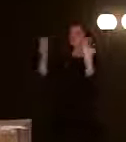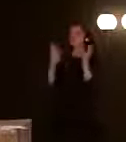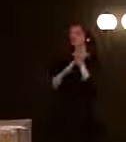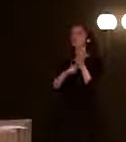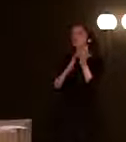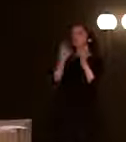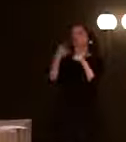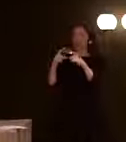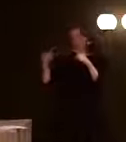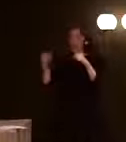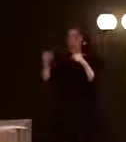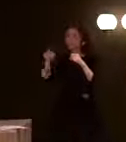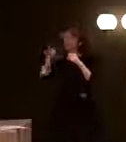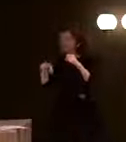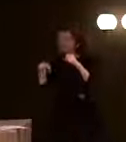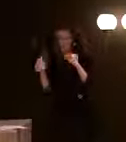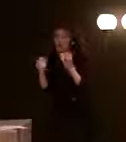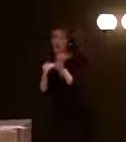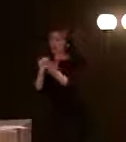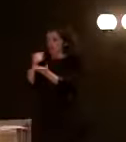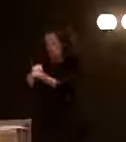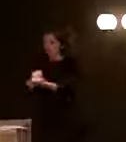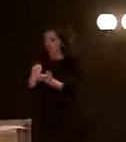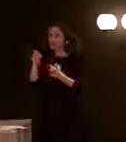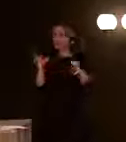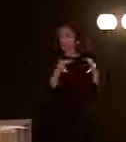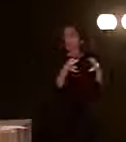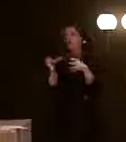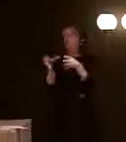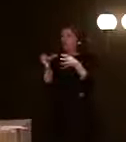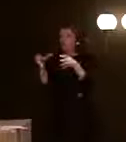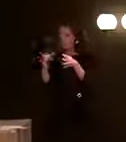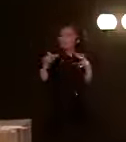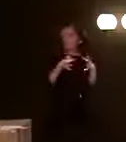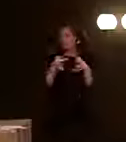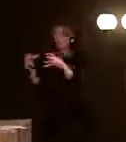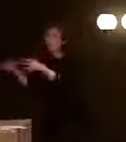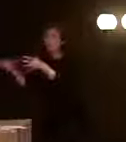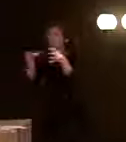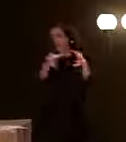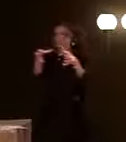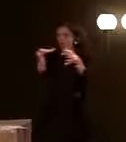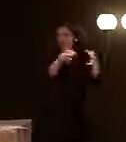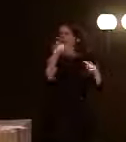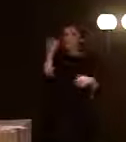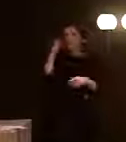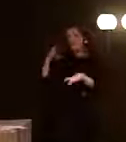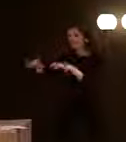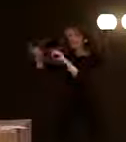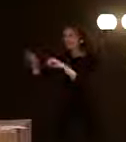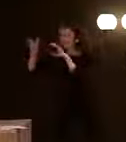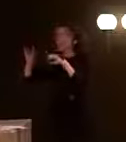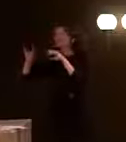and the first group, they played in groups. The first group, to find all the symbols, should come to the teacher and show and check whether they were